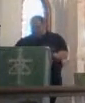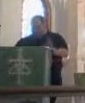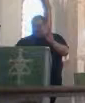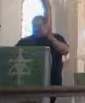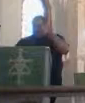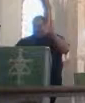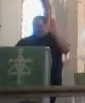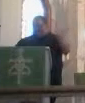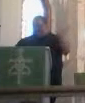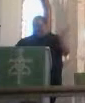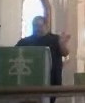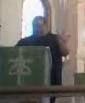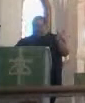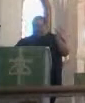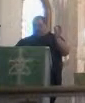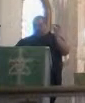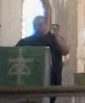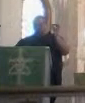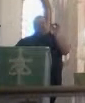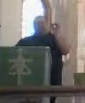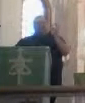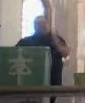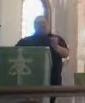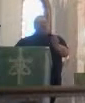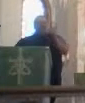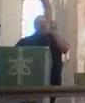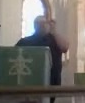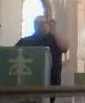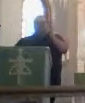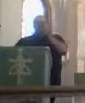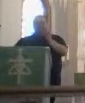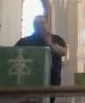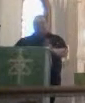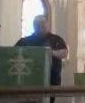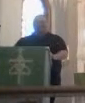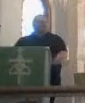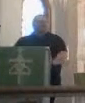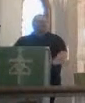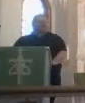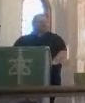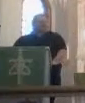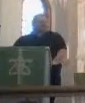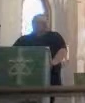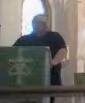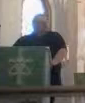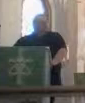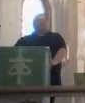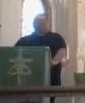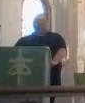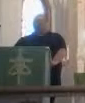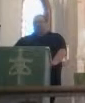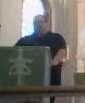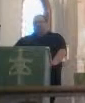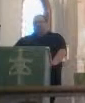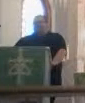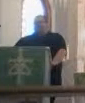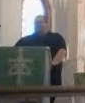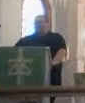this. He's praying to God and he said, take my life. Kill me, God. I